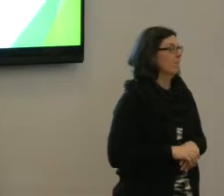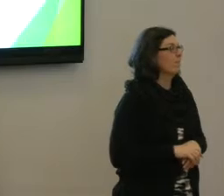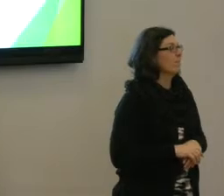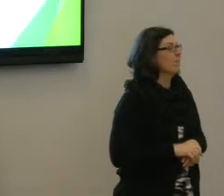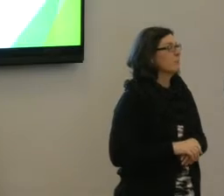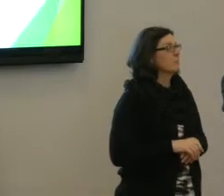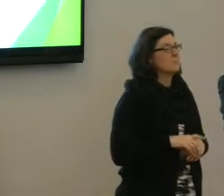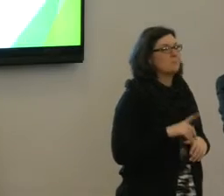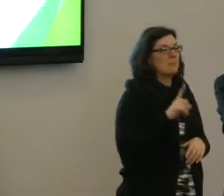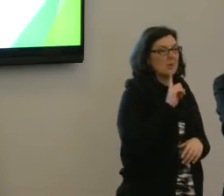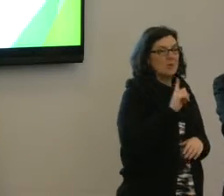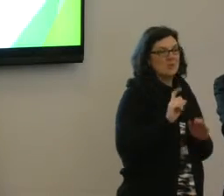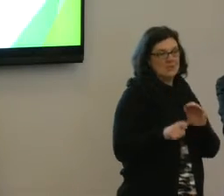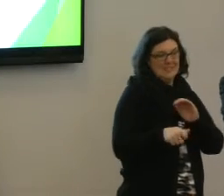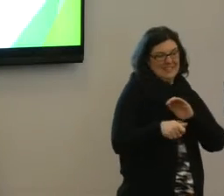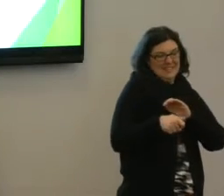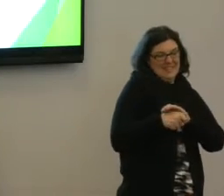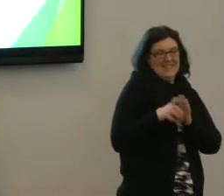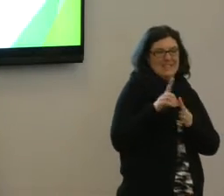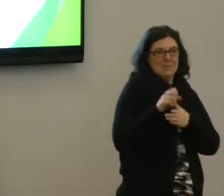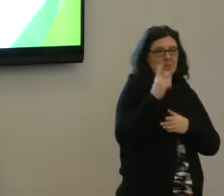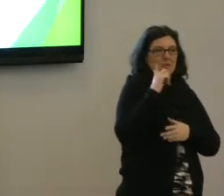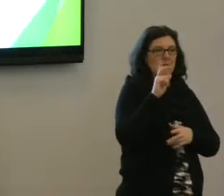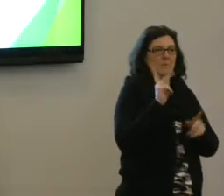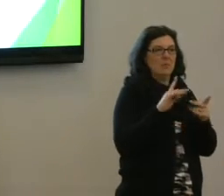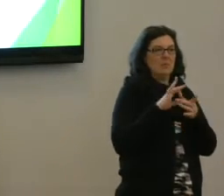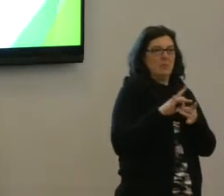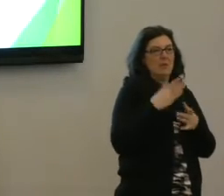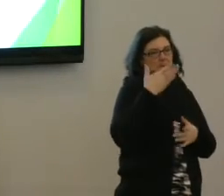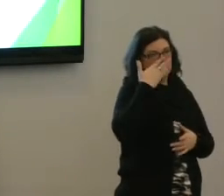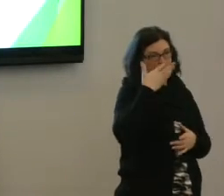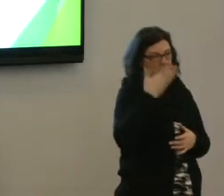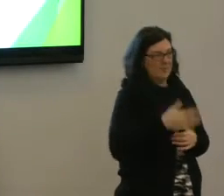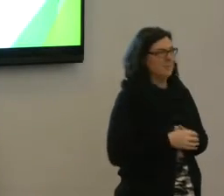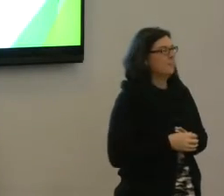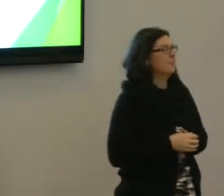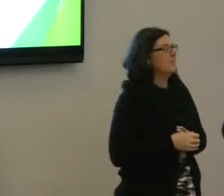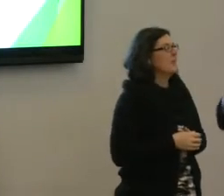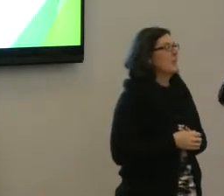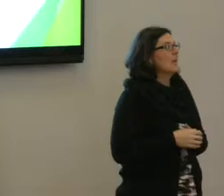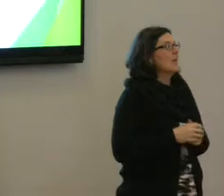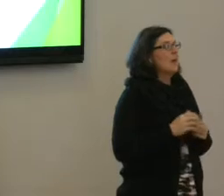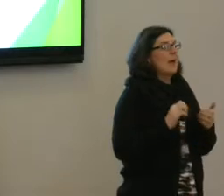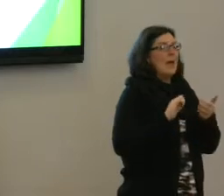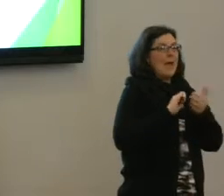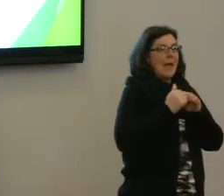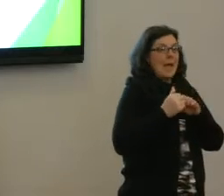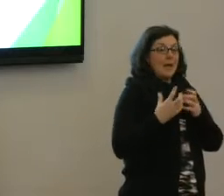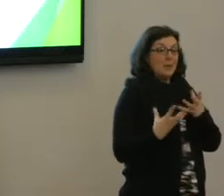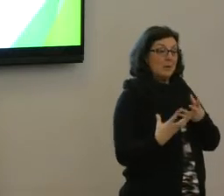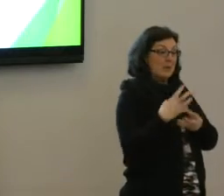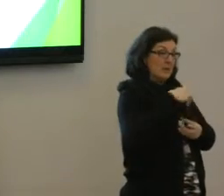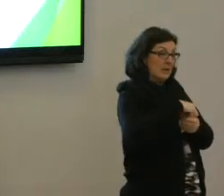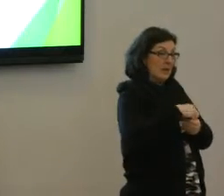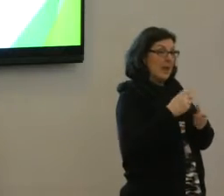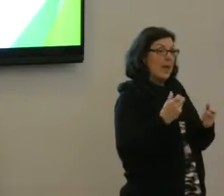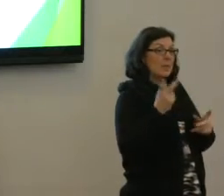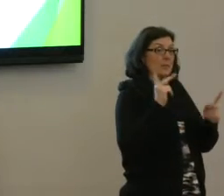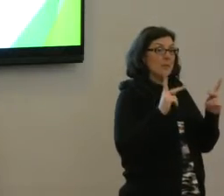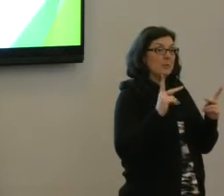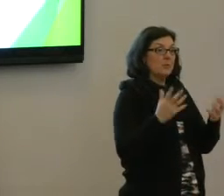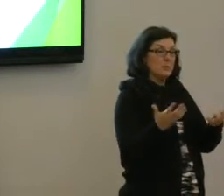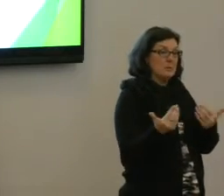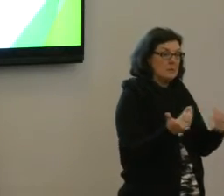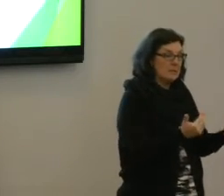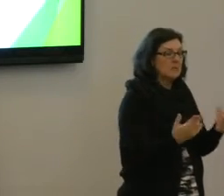is really a hidden disability for some people around that. How do we participate? How do we get as many people participating as we can